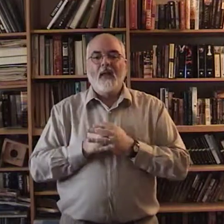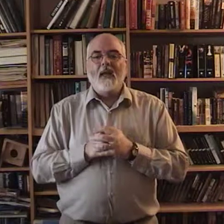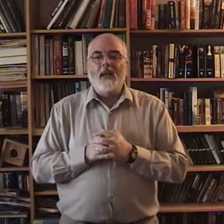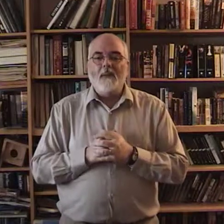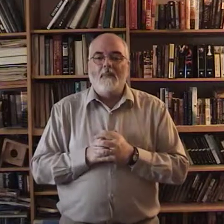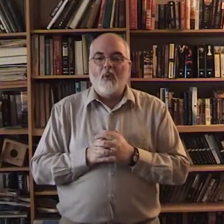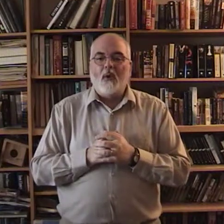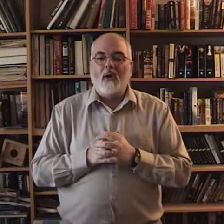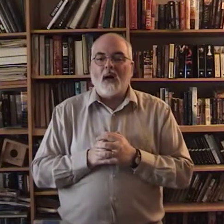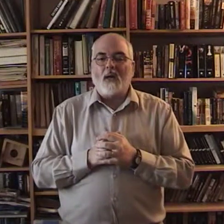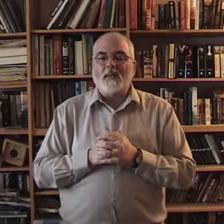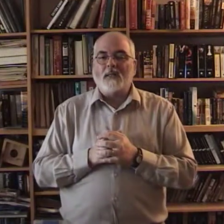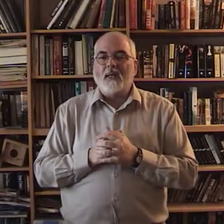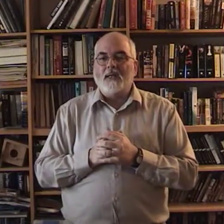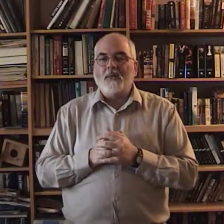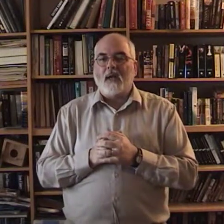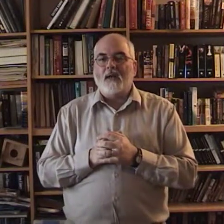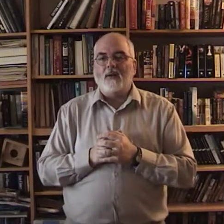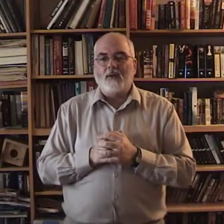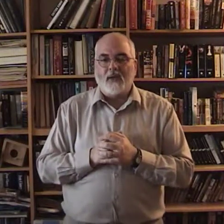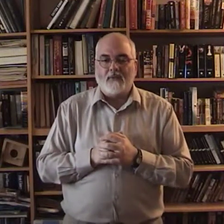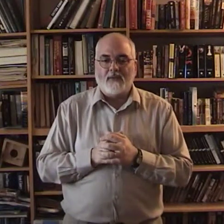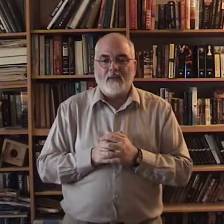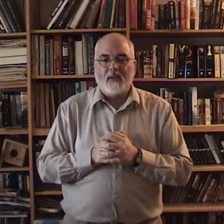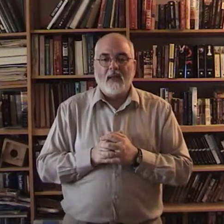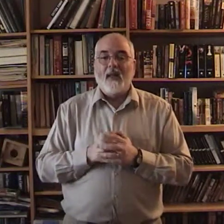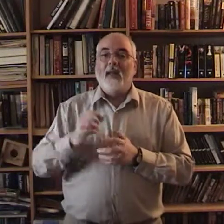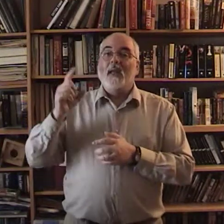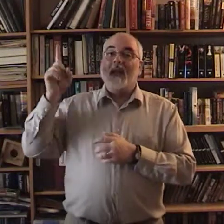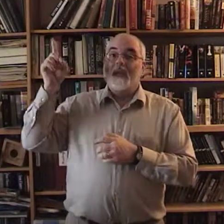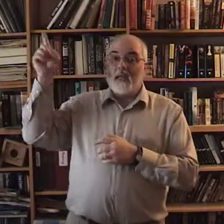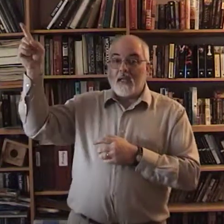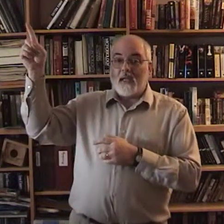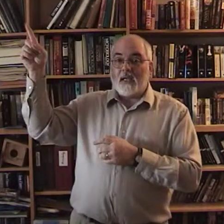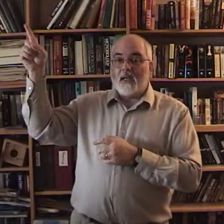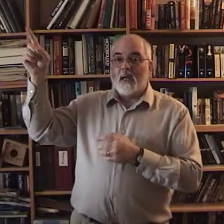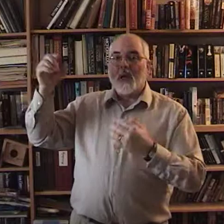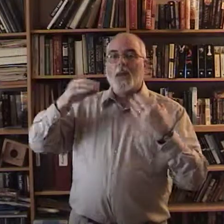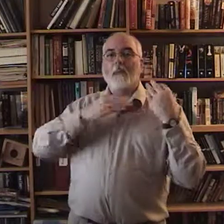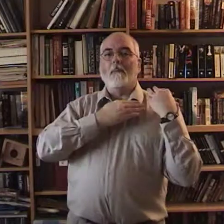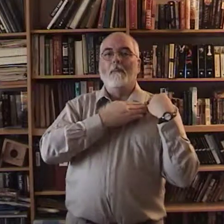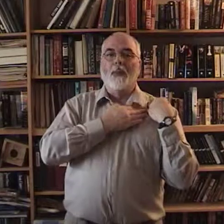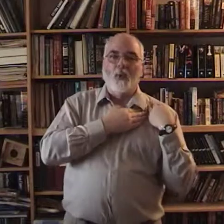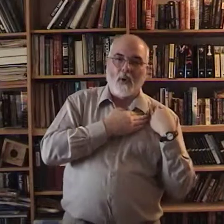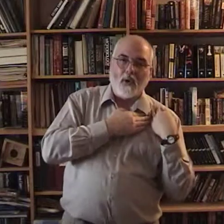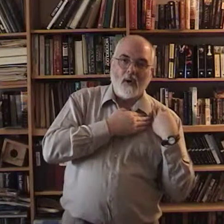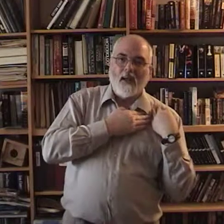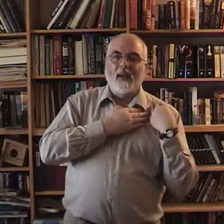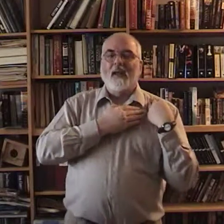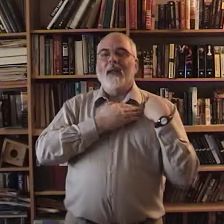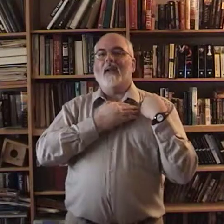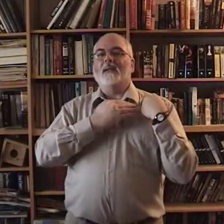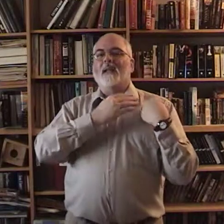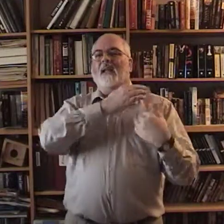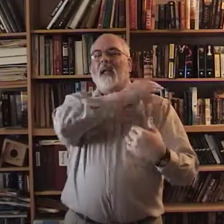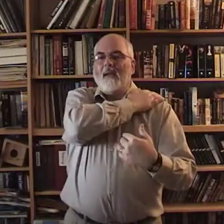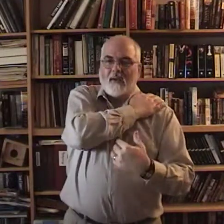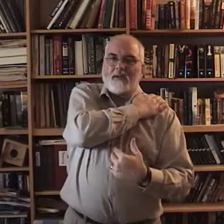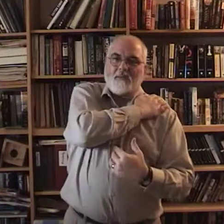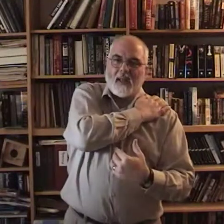He bore our sins and grief. He bore. And it's like having something